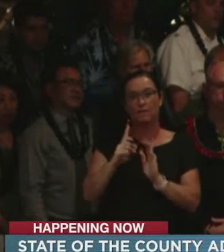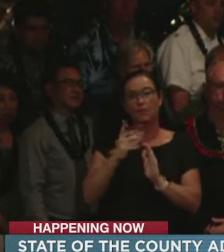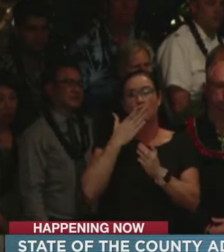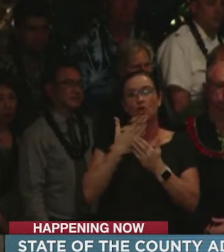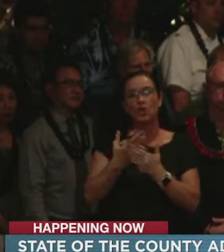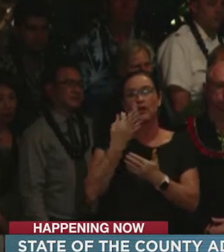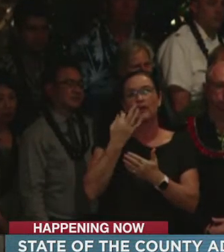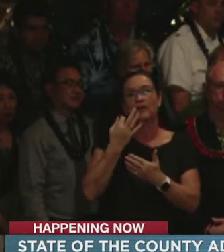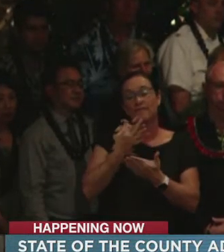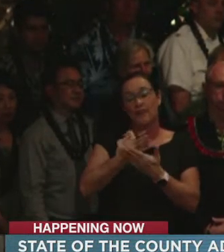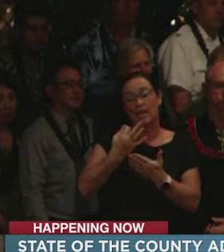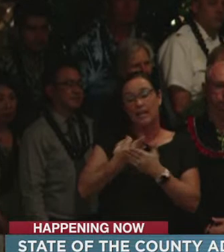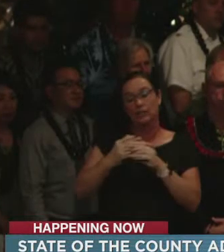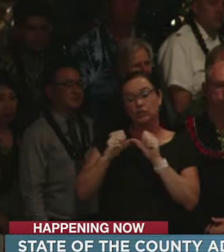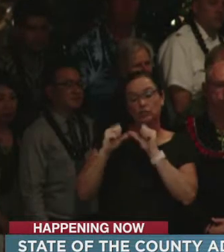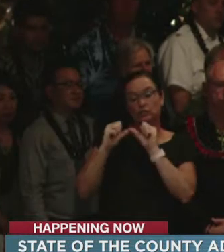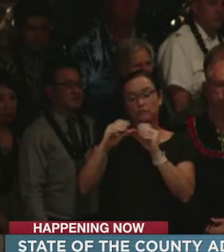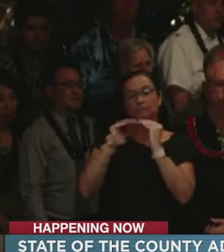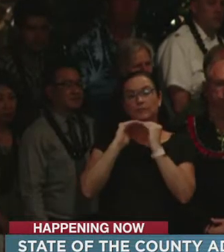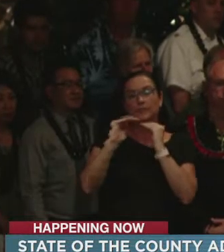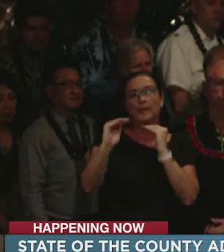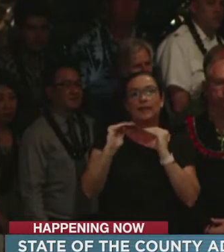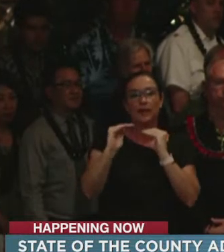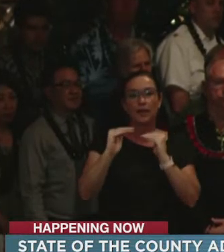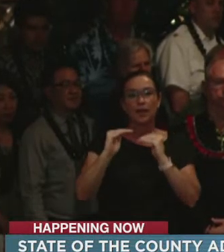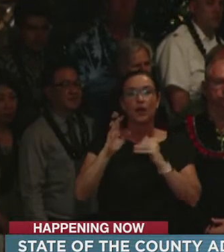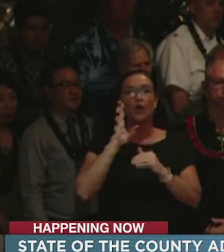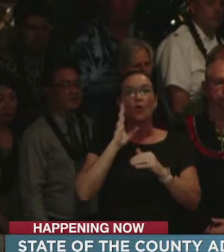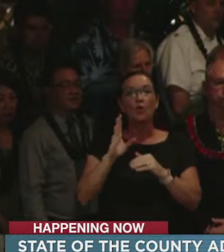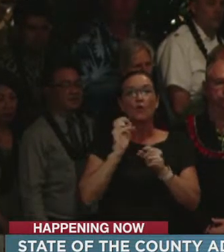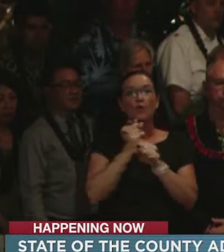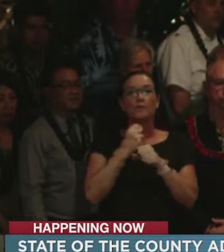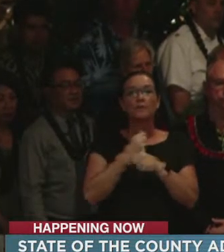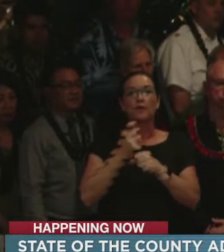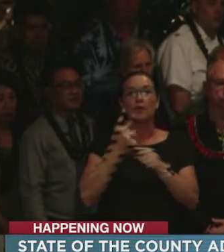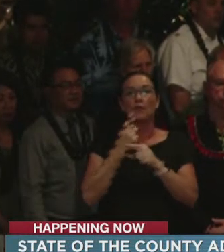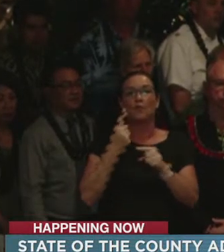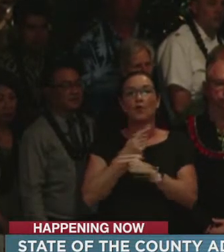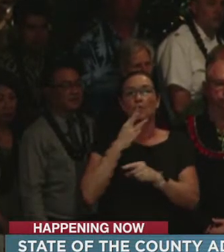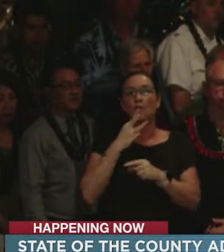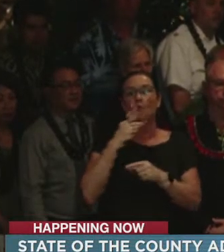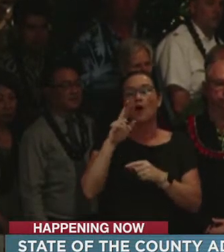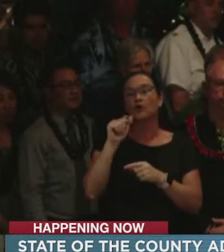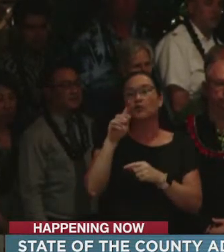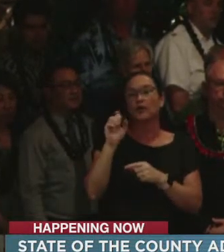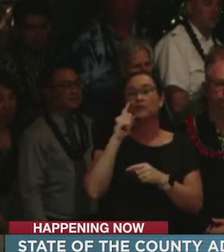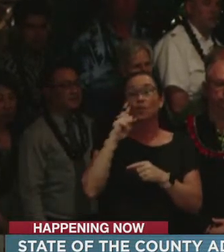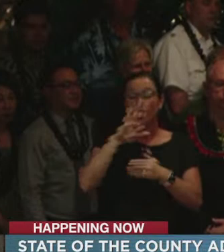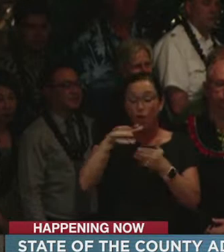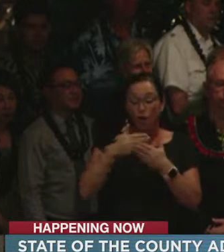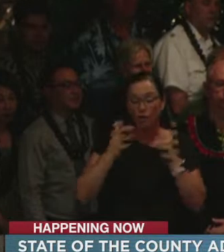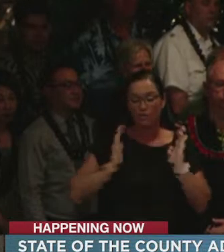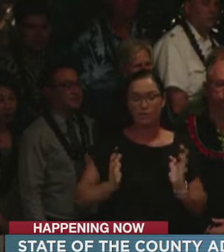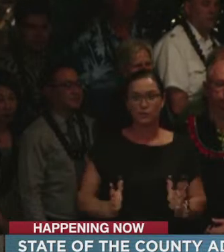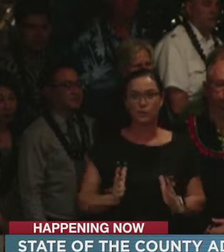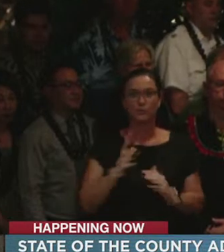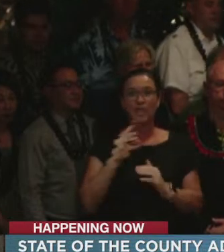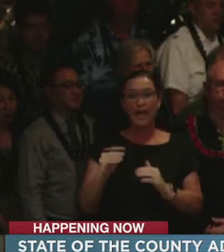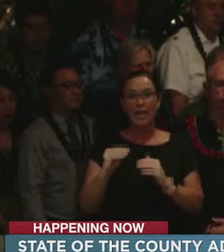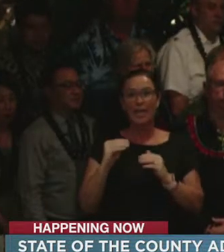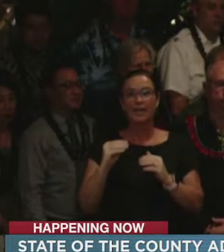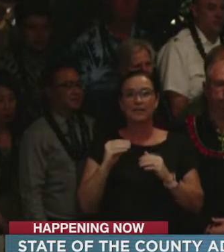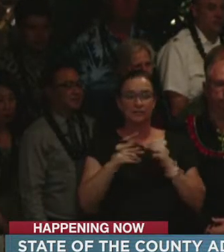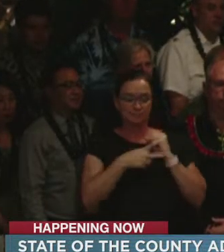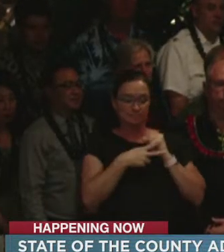stability, which would continue to establish appropriate water rates for all customers and maintaining financial reserves. They've